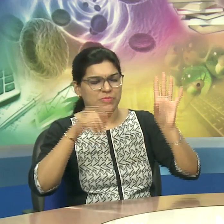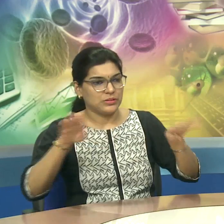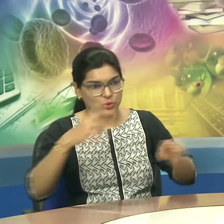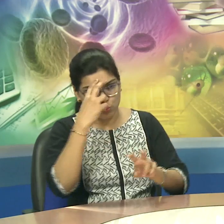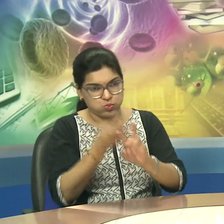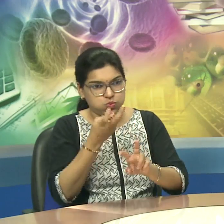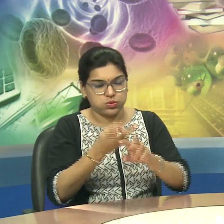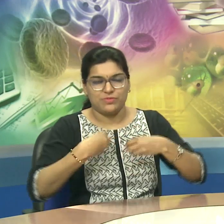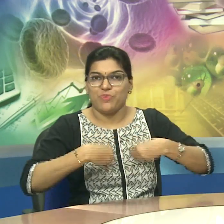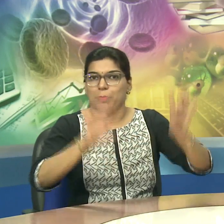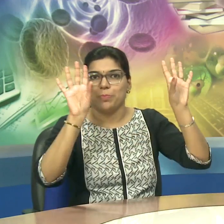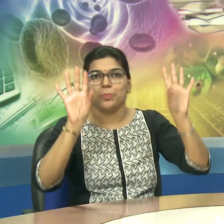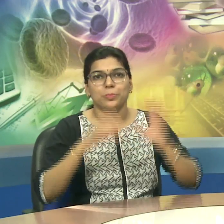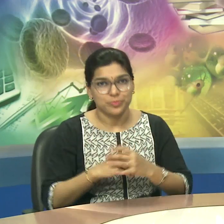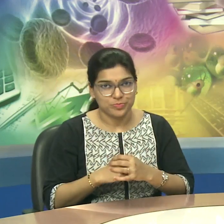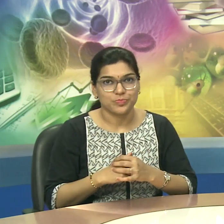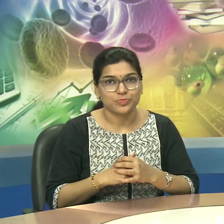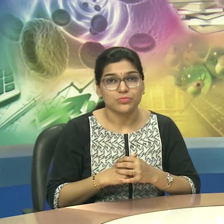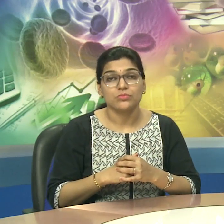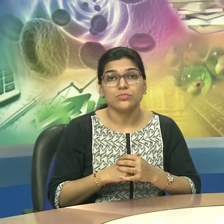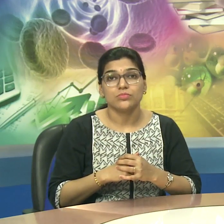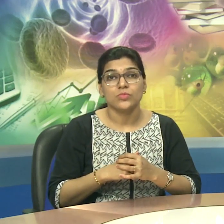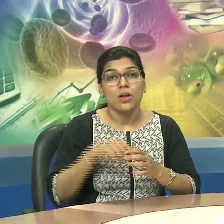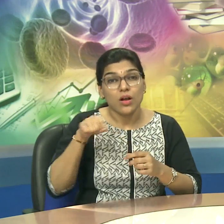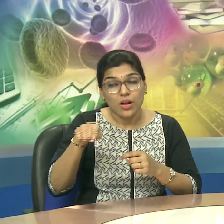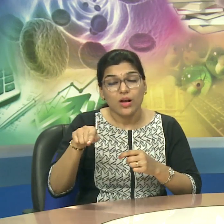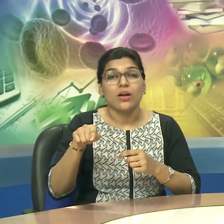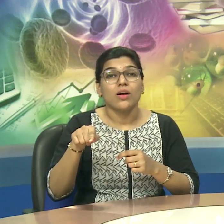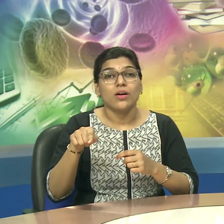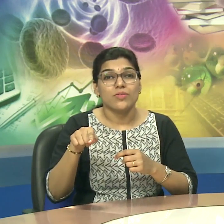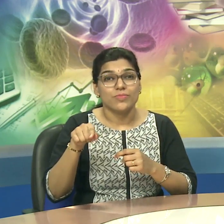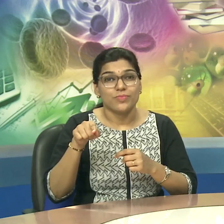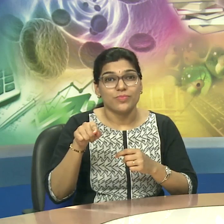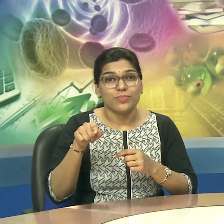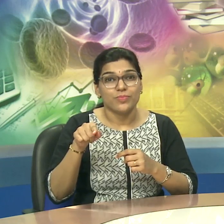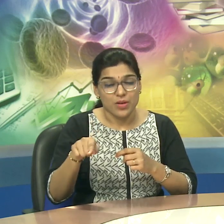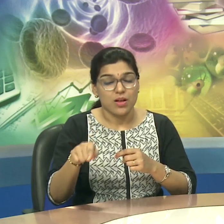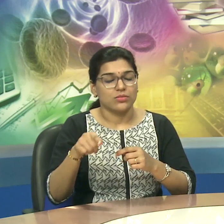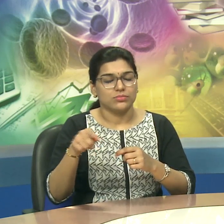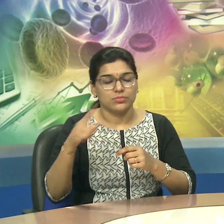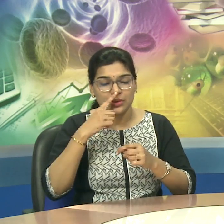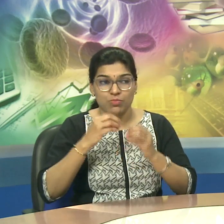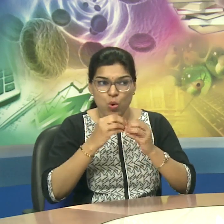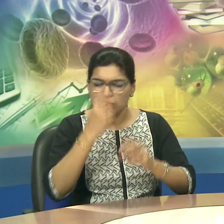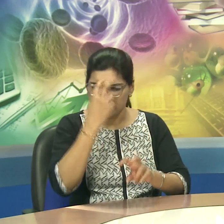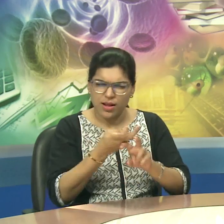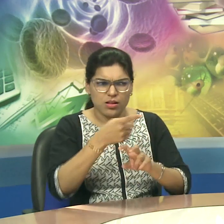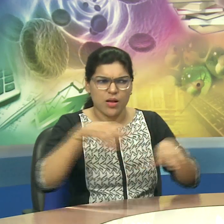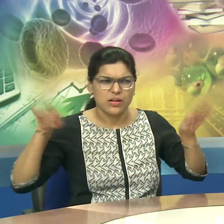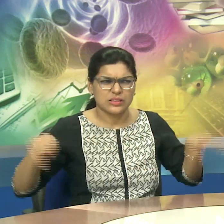After that, Aunt Ruby gave up her endearments and became quite hostile towards